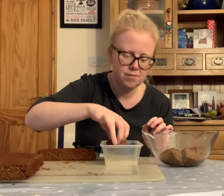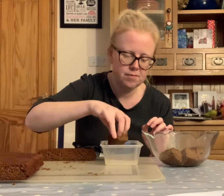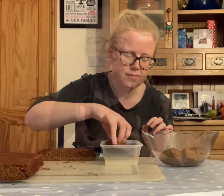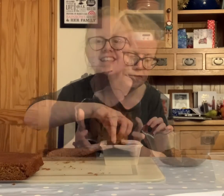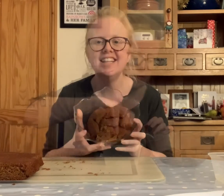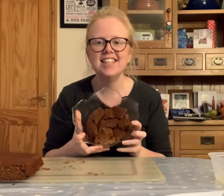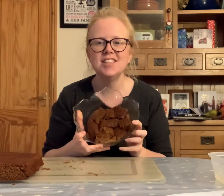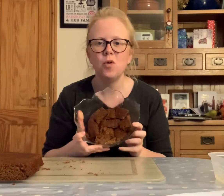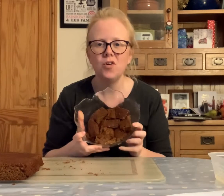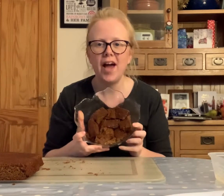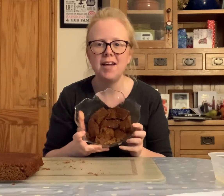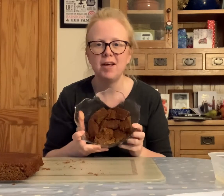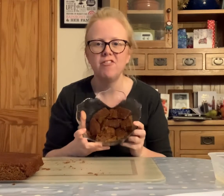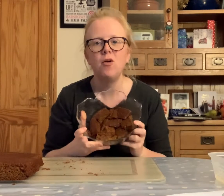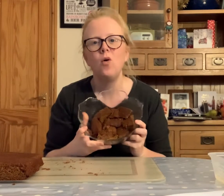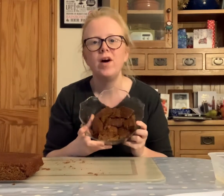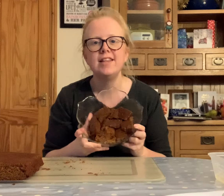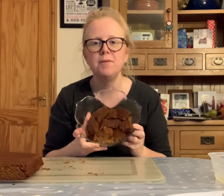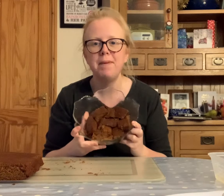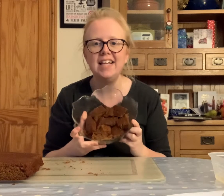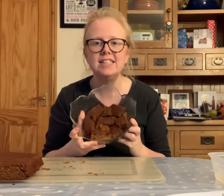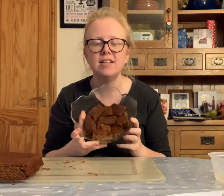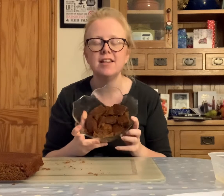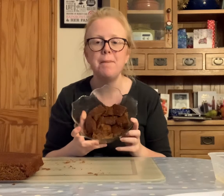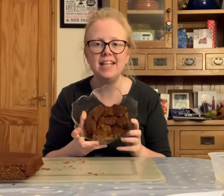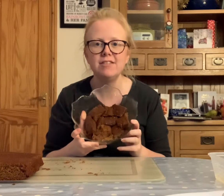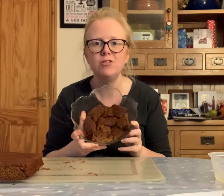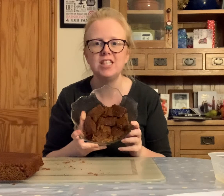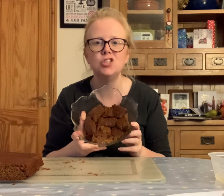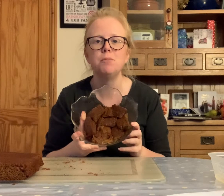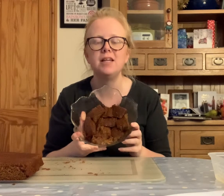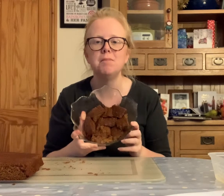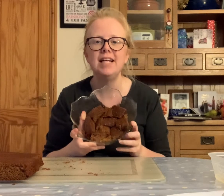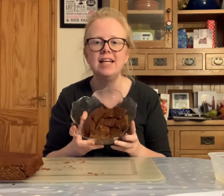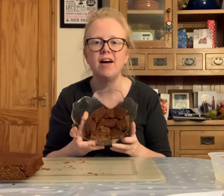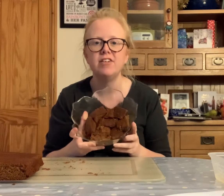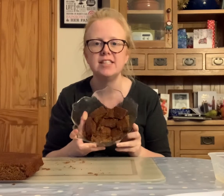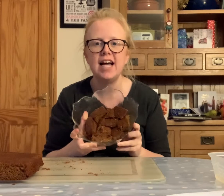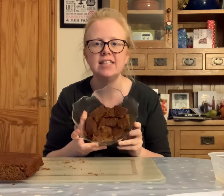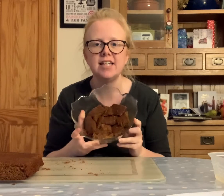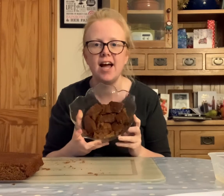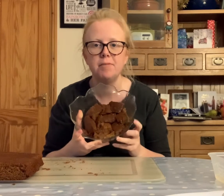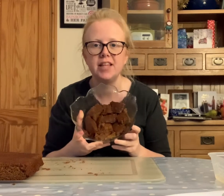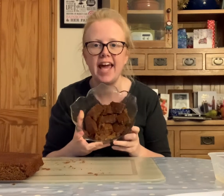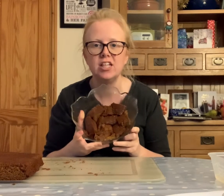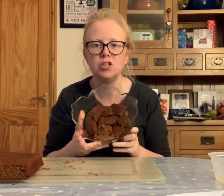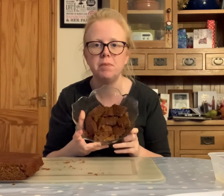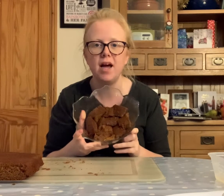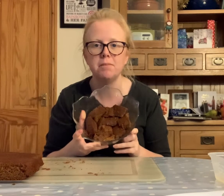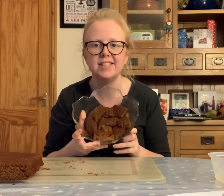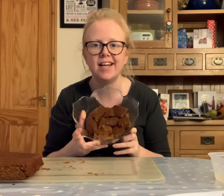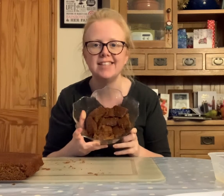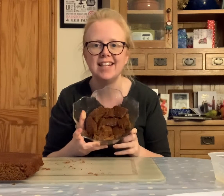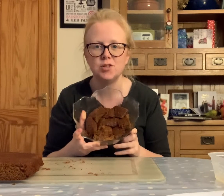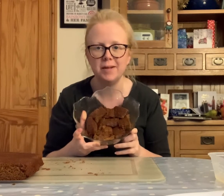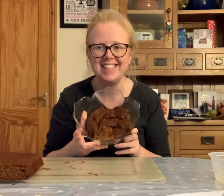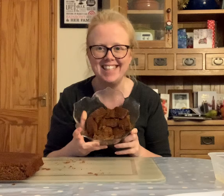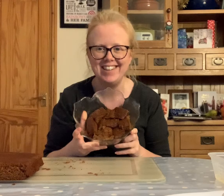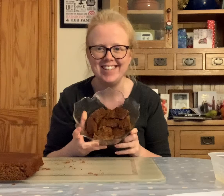So this is what you're aiming for. The base of your dish should be completely covered, and the cake should be up the sides a little bit too.